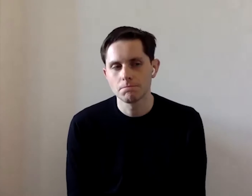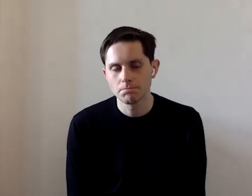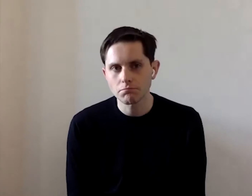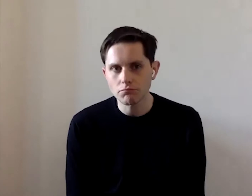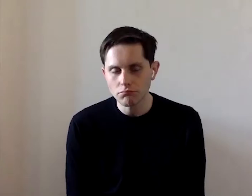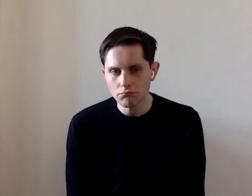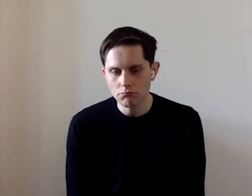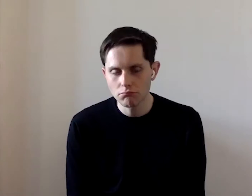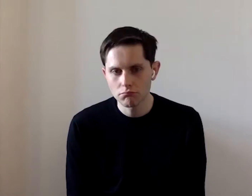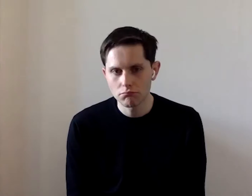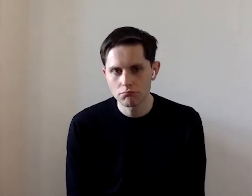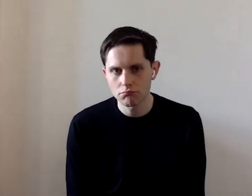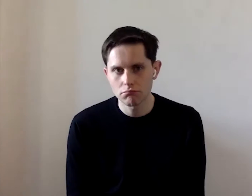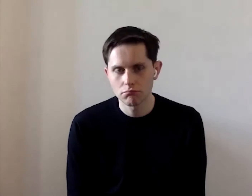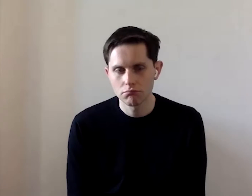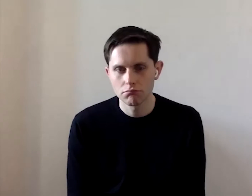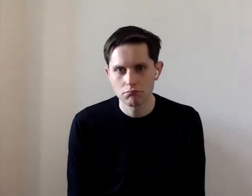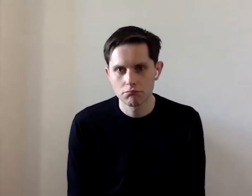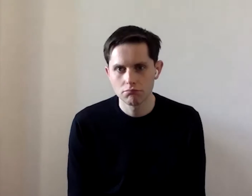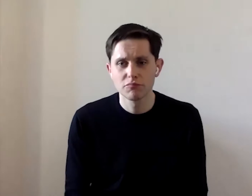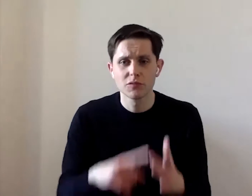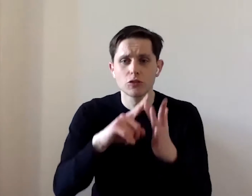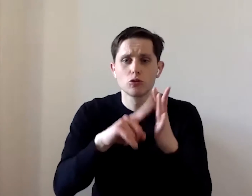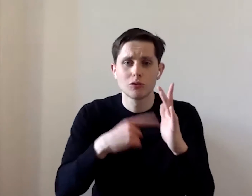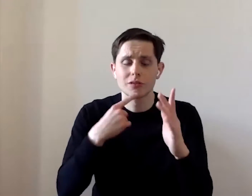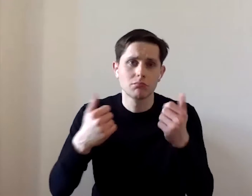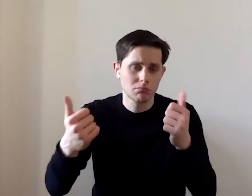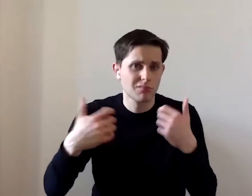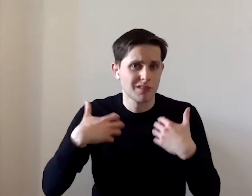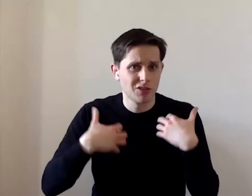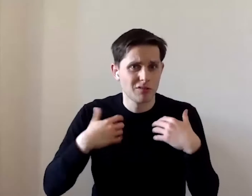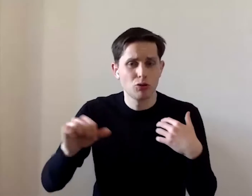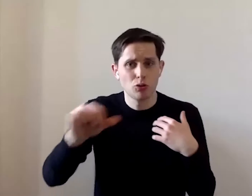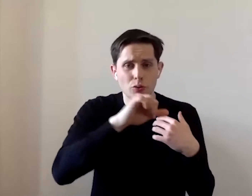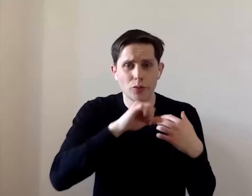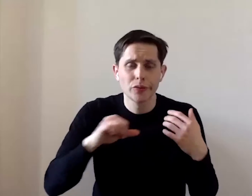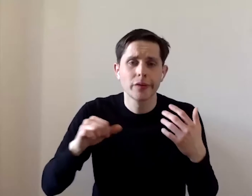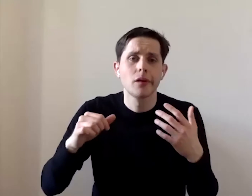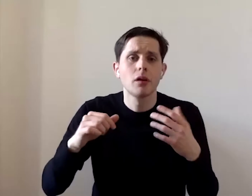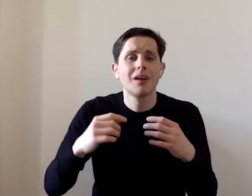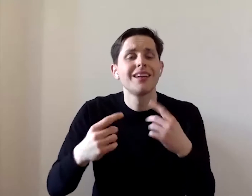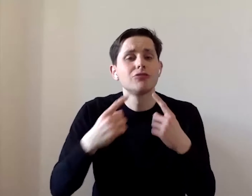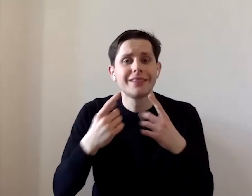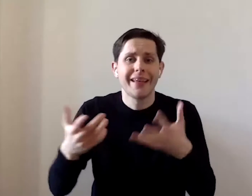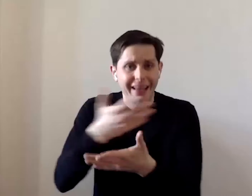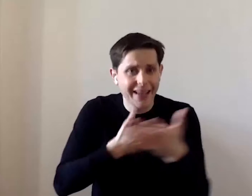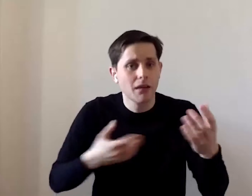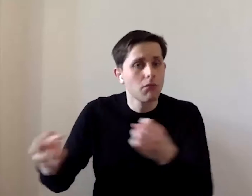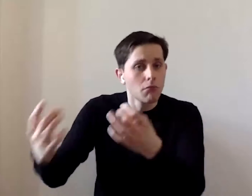think you've also touched on various points that I think relate to, you know, current work that is going on at the moment.